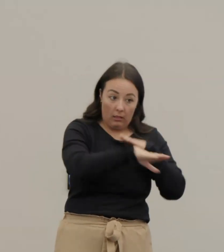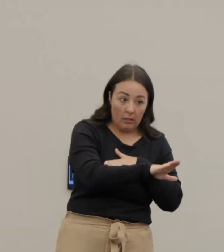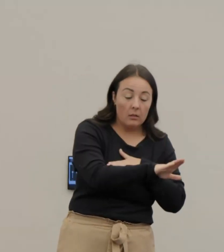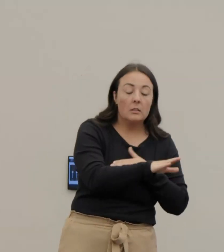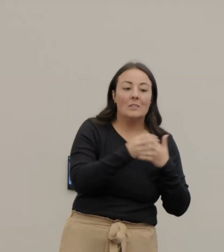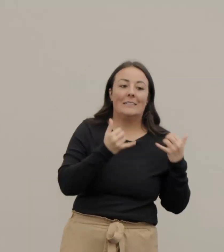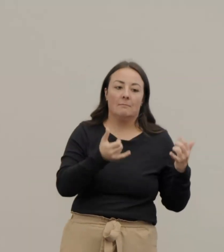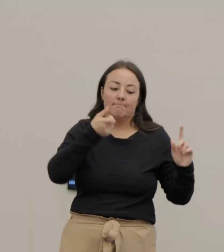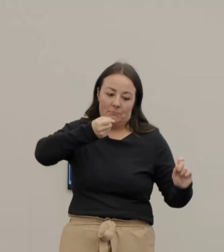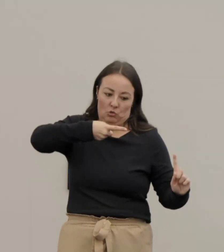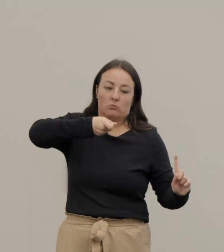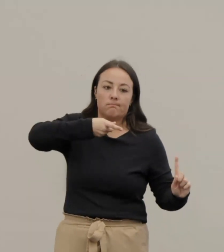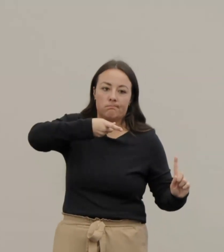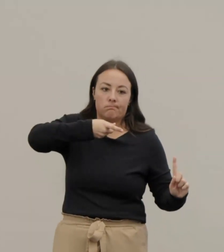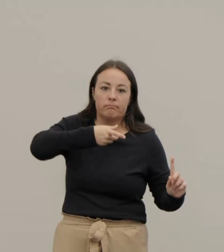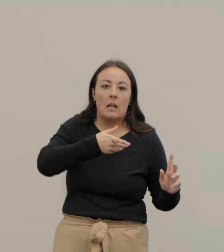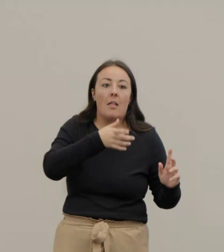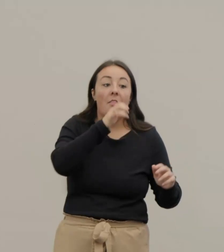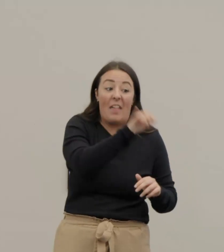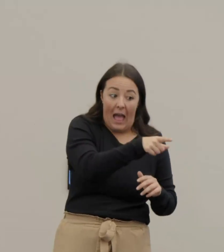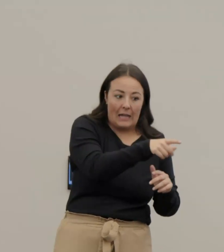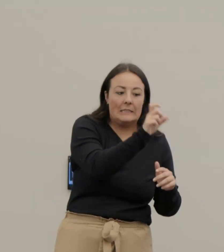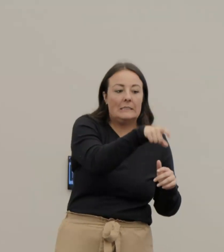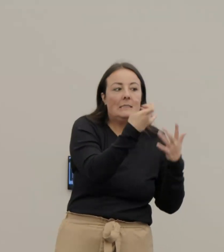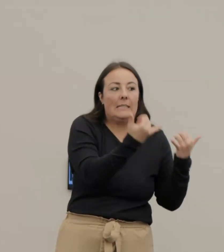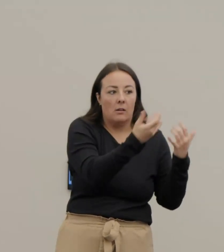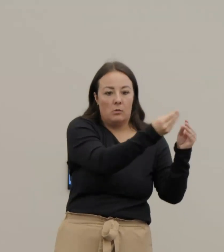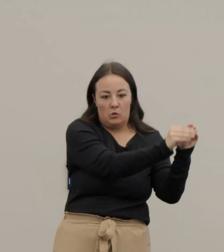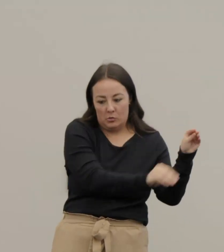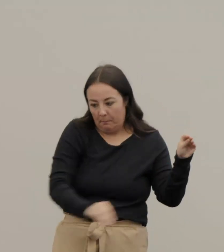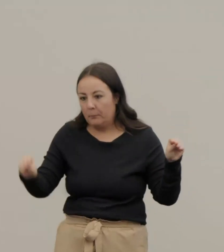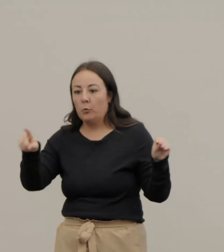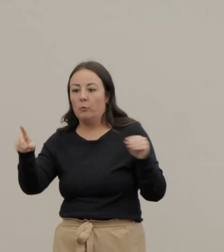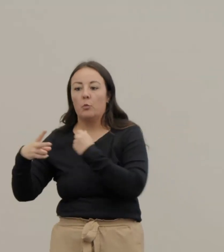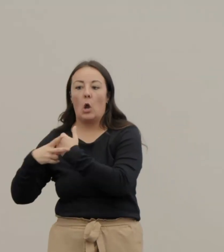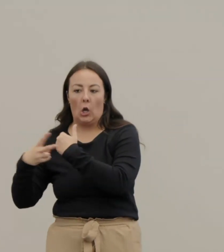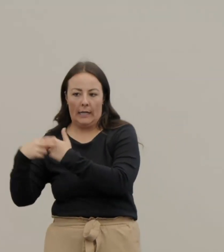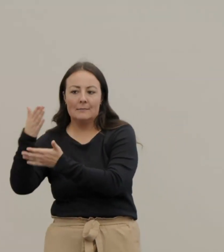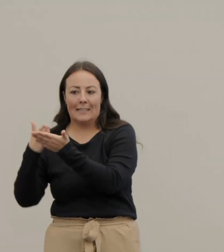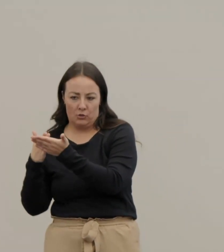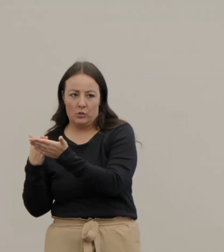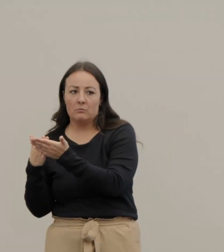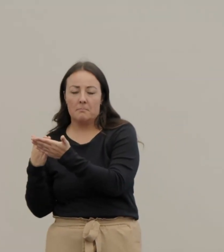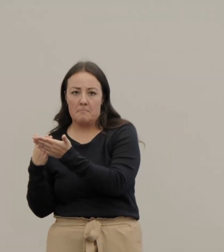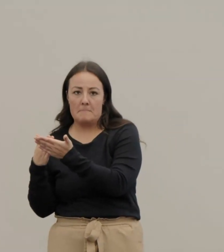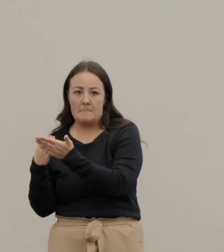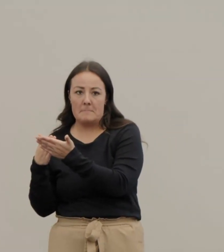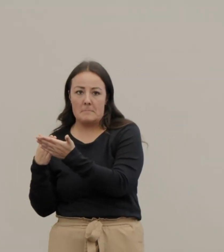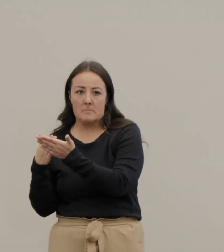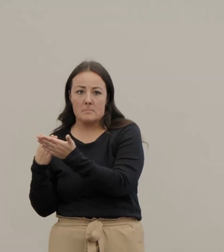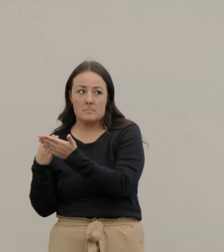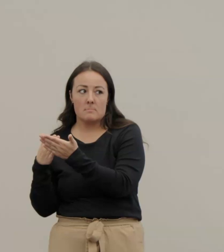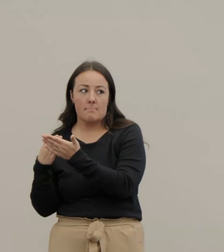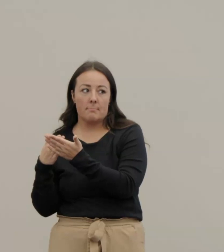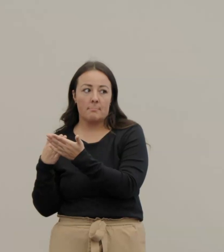it. So you need to move that to an archive. That needs to be more of in a section. Yep. What I suggest where we're going with this,